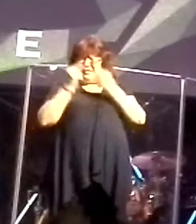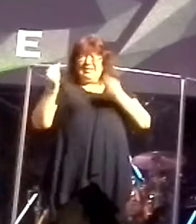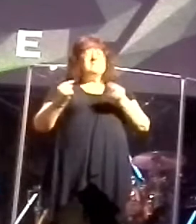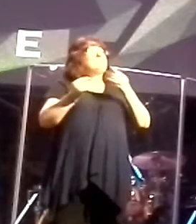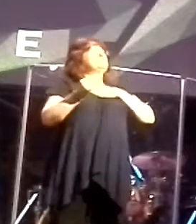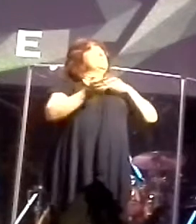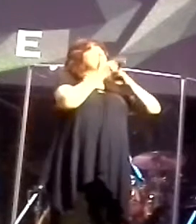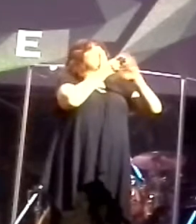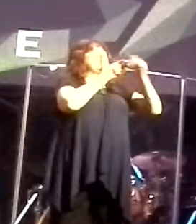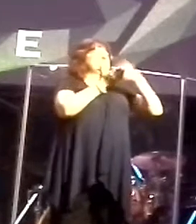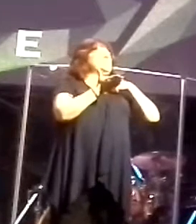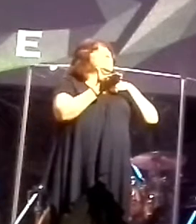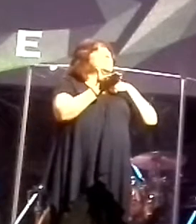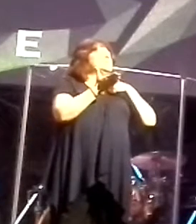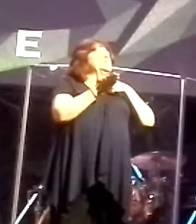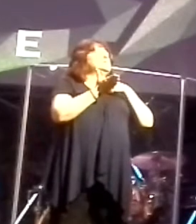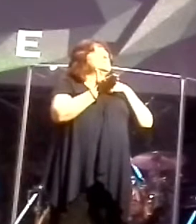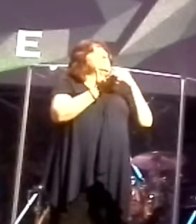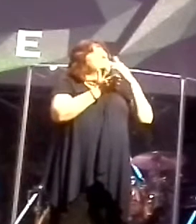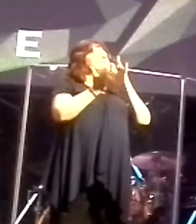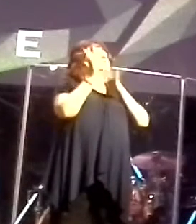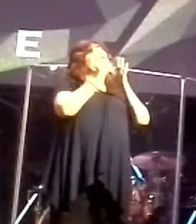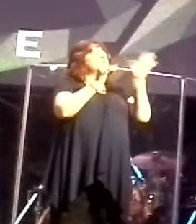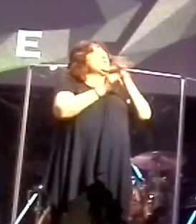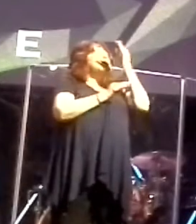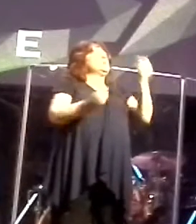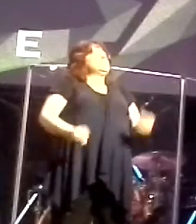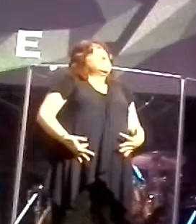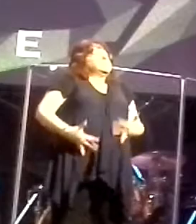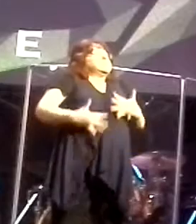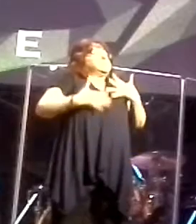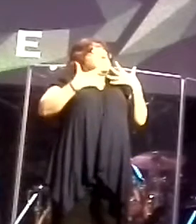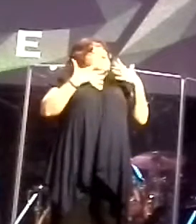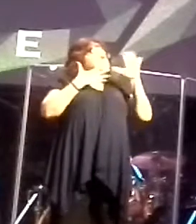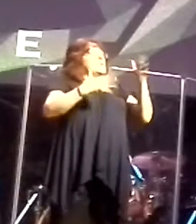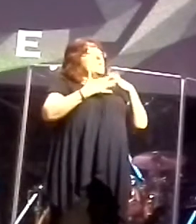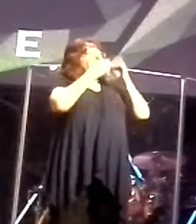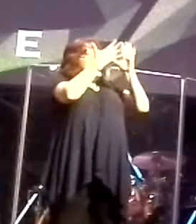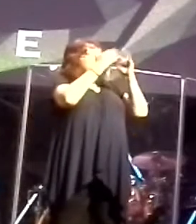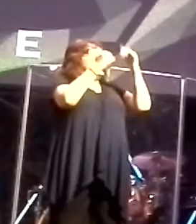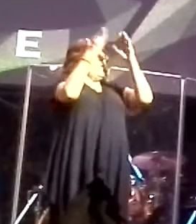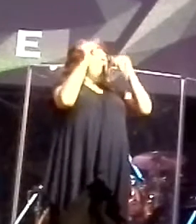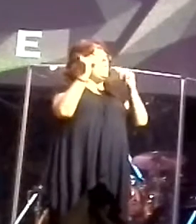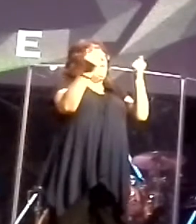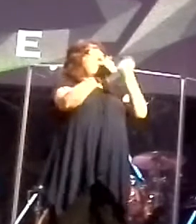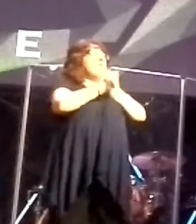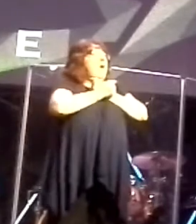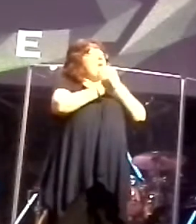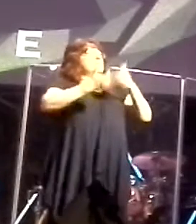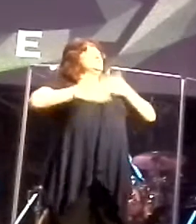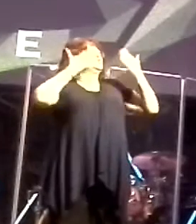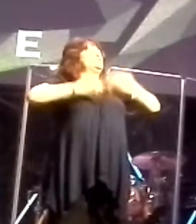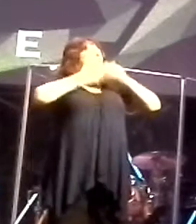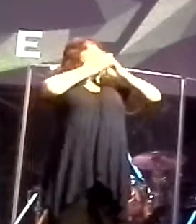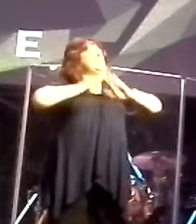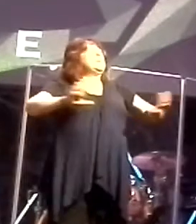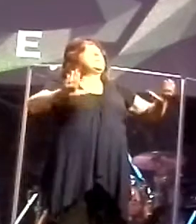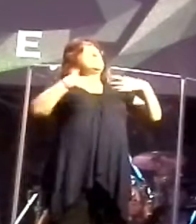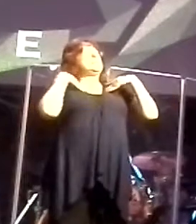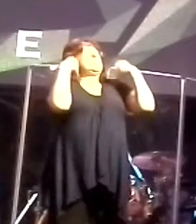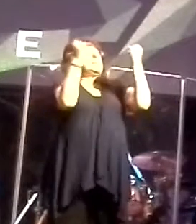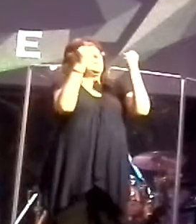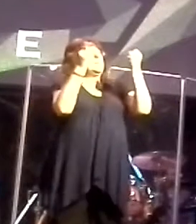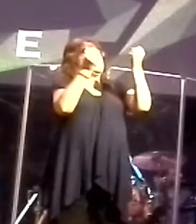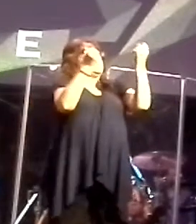sin. Jesus, fill me with your spirit. Fill me with your presence, with your hope, with your love, with your joy, your peace, your